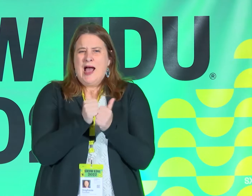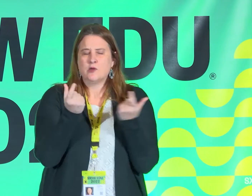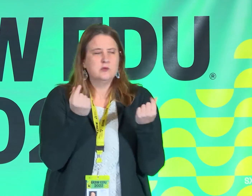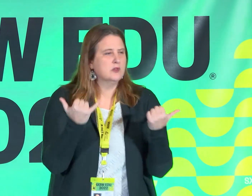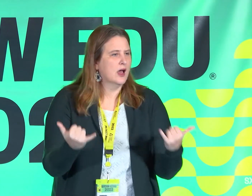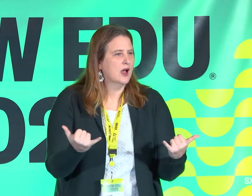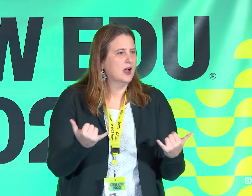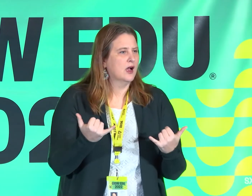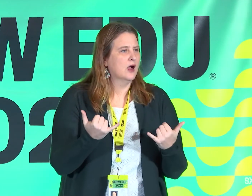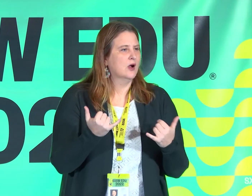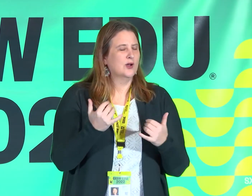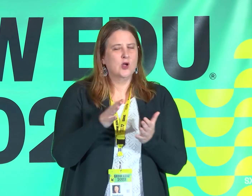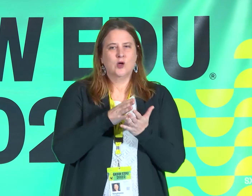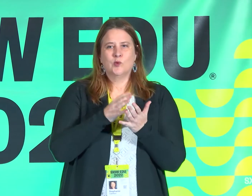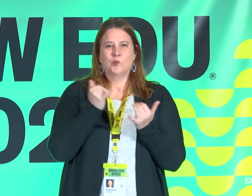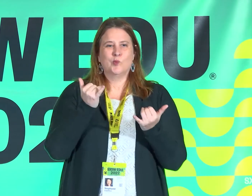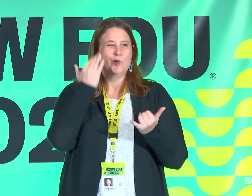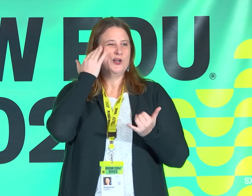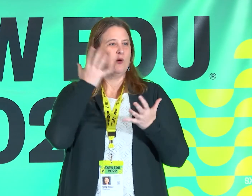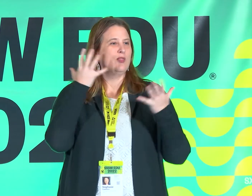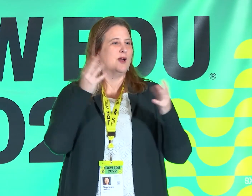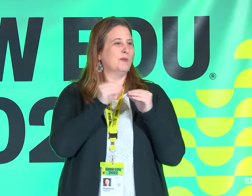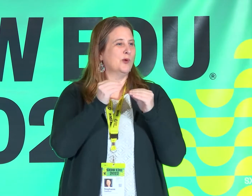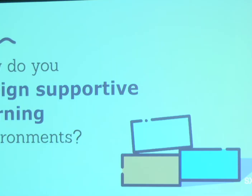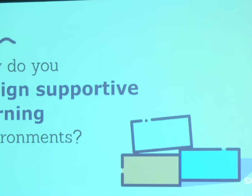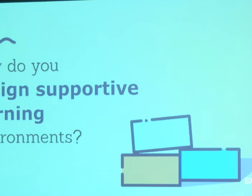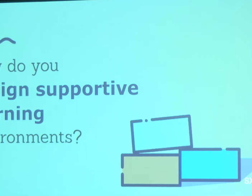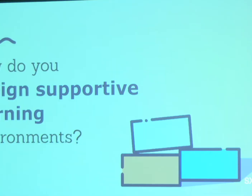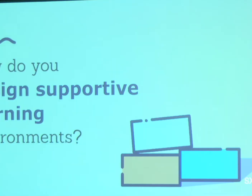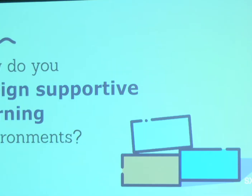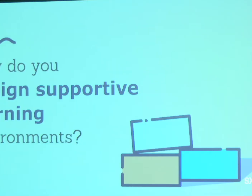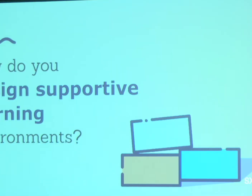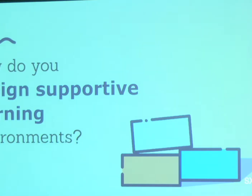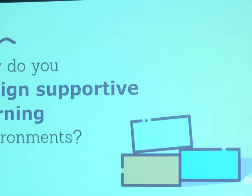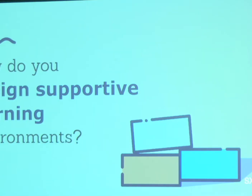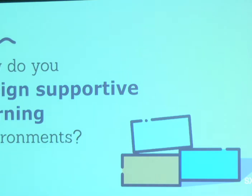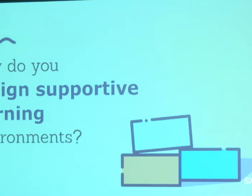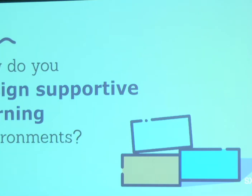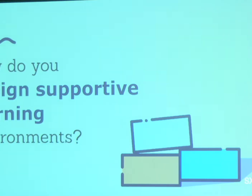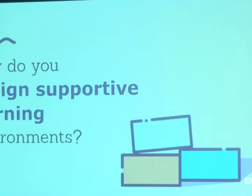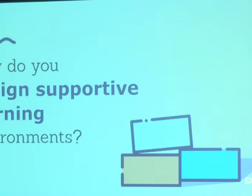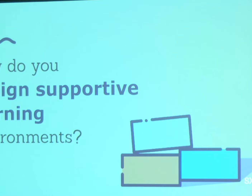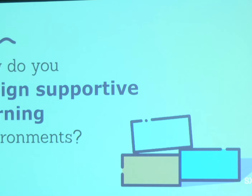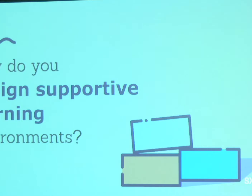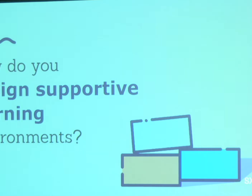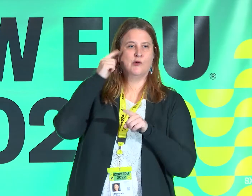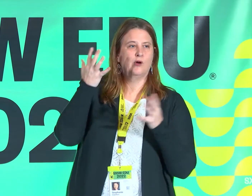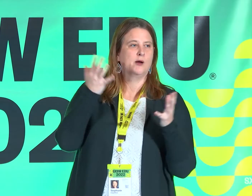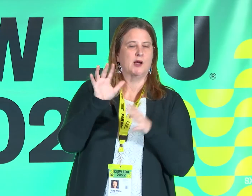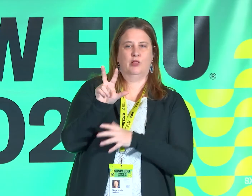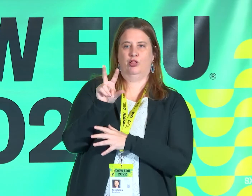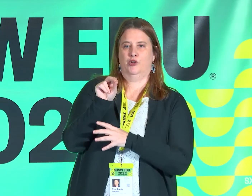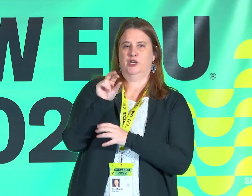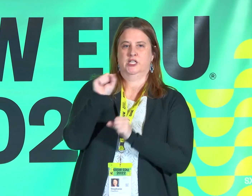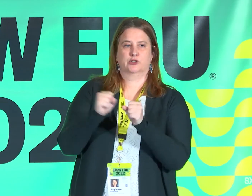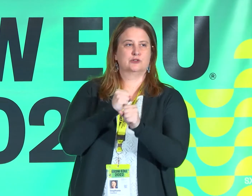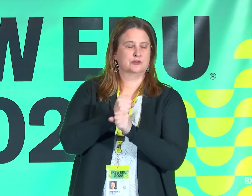experience, well-designed. How are we doing that? How do we proceed? You know, we know a lot more now than we used to. I've been in this field for about